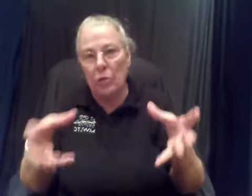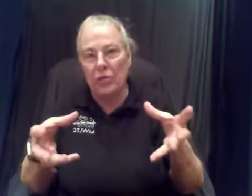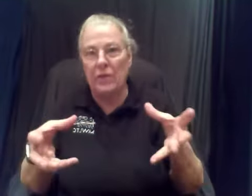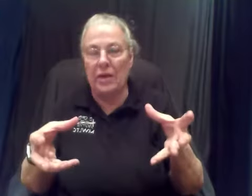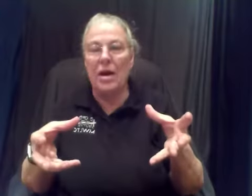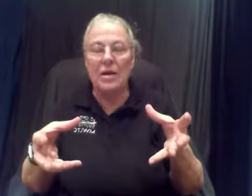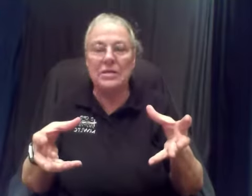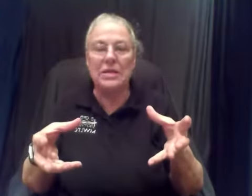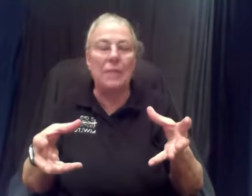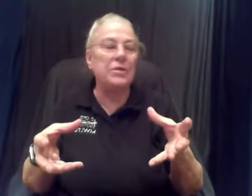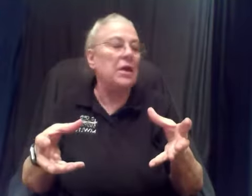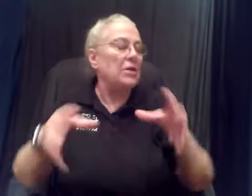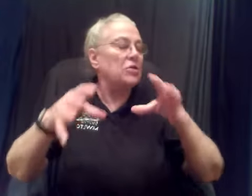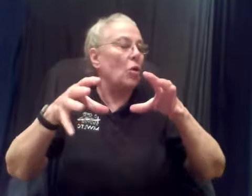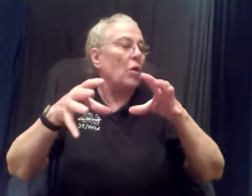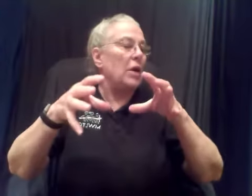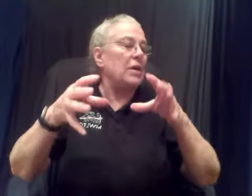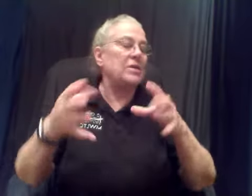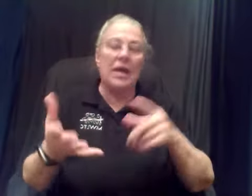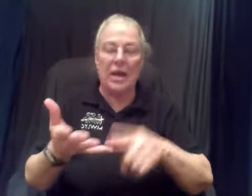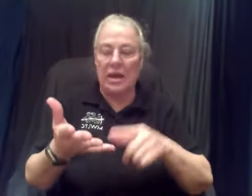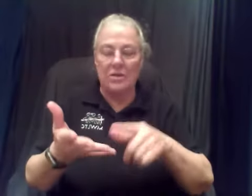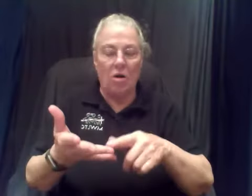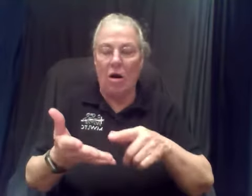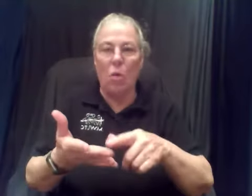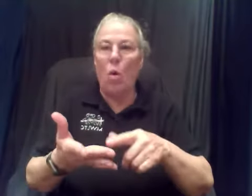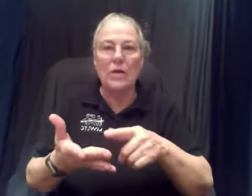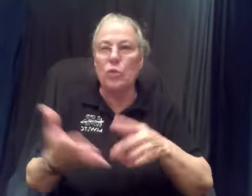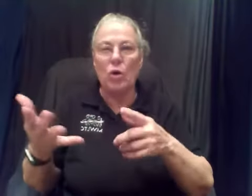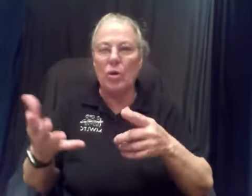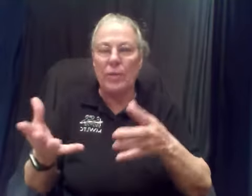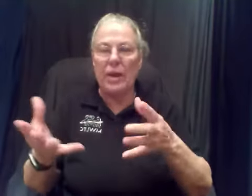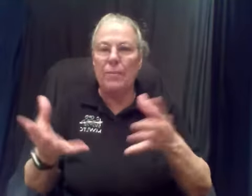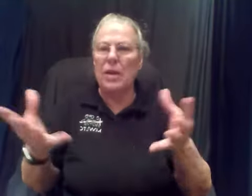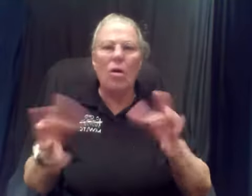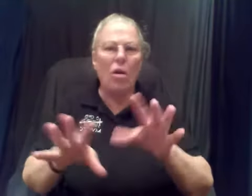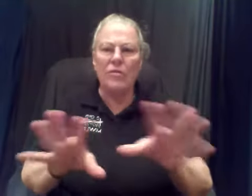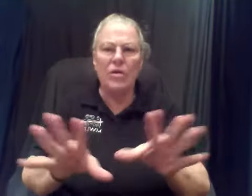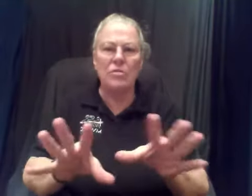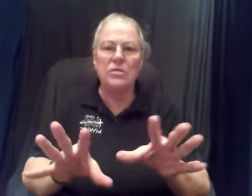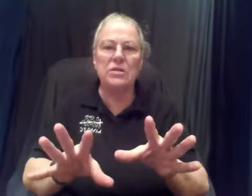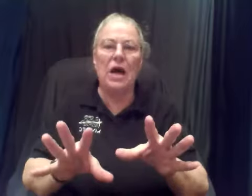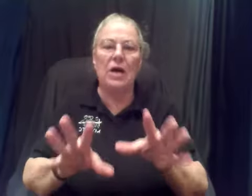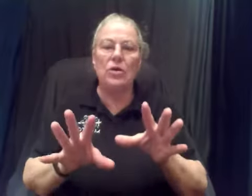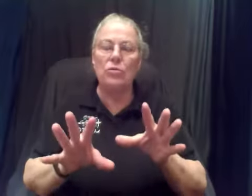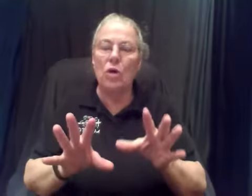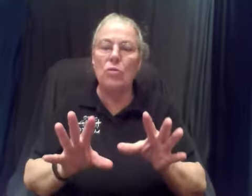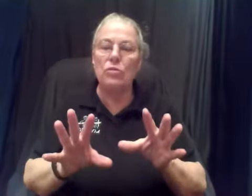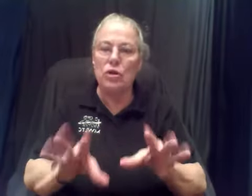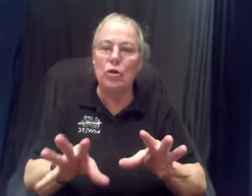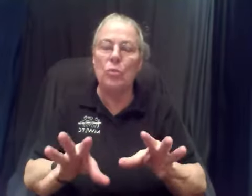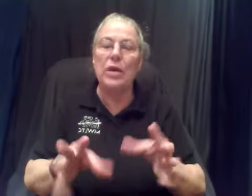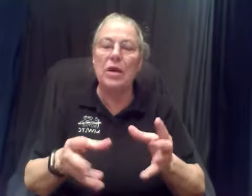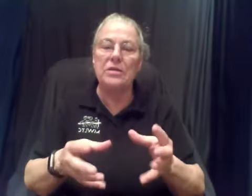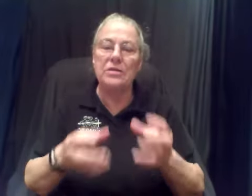the concept. So it's like is, are, was, were, be, been. All of those you don't do because,